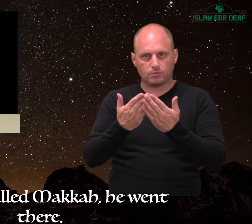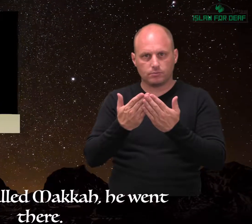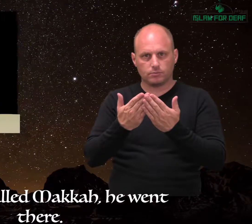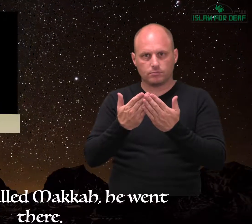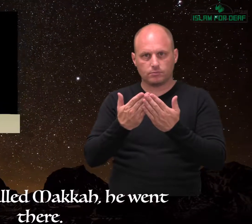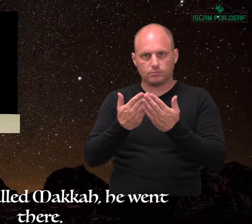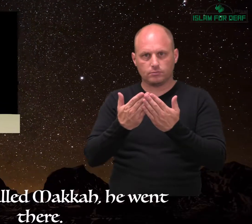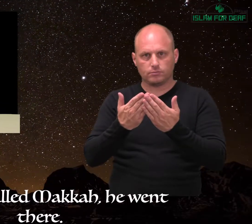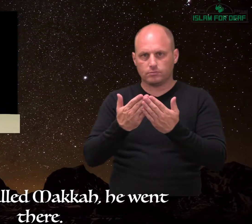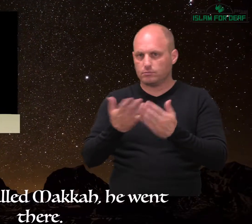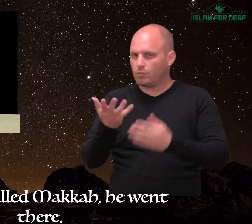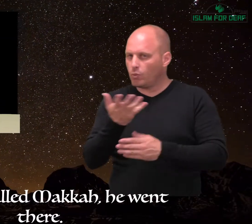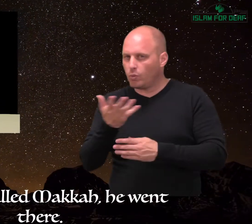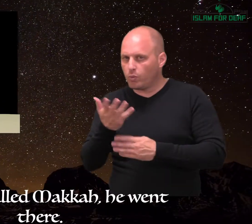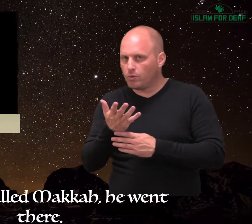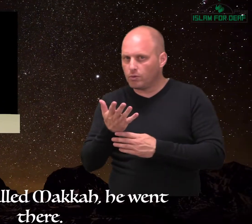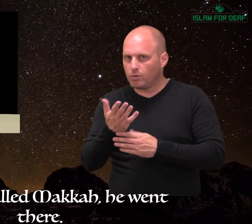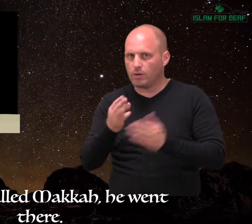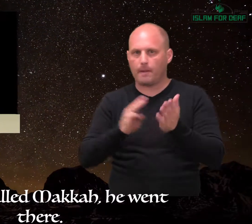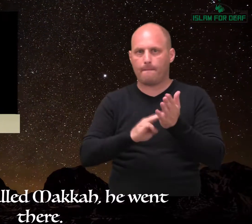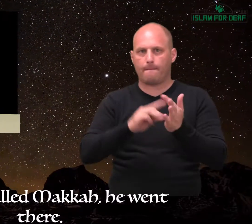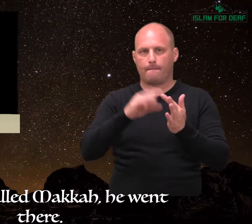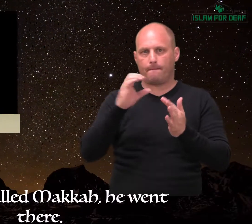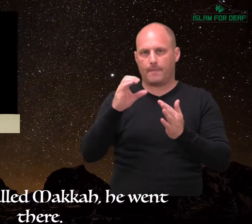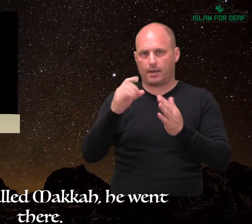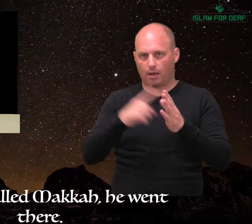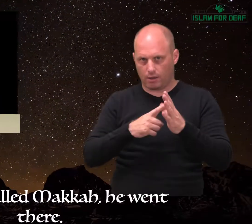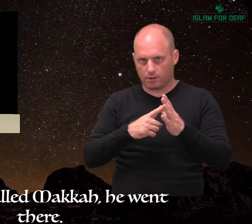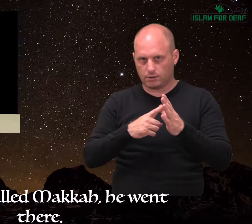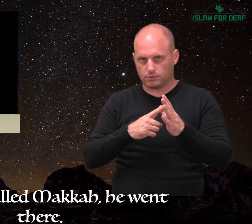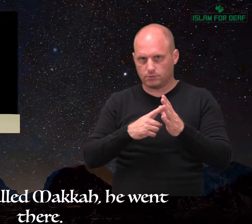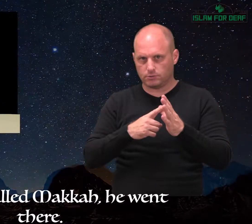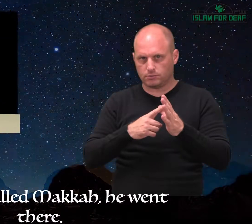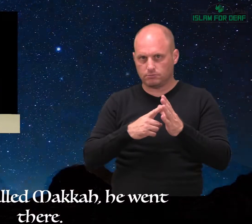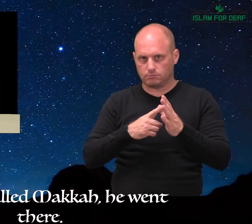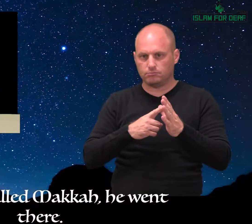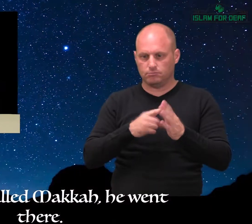which is called Makkah. He went there.